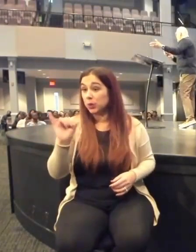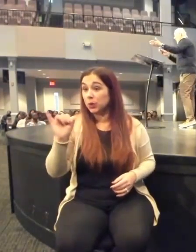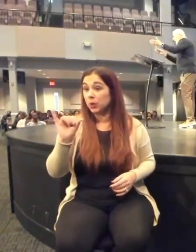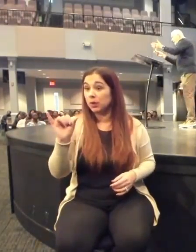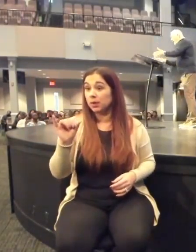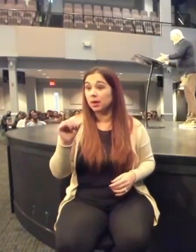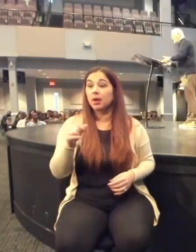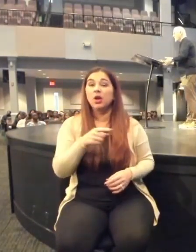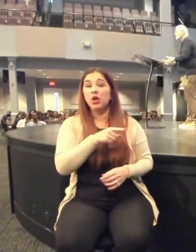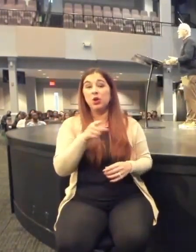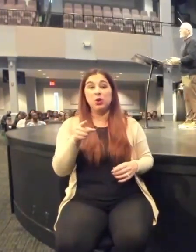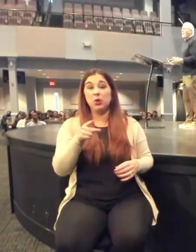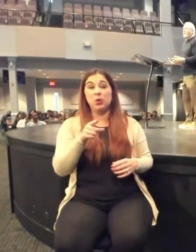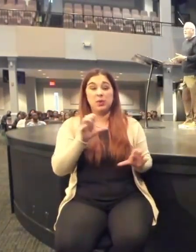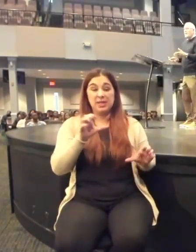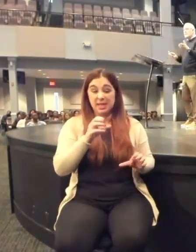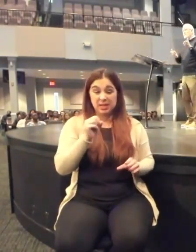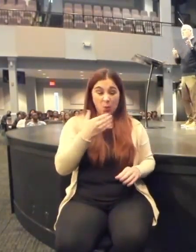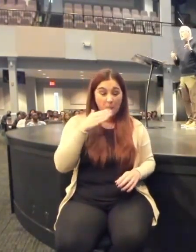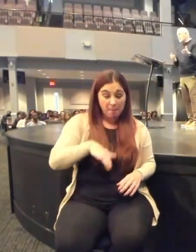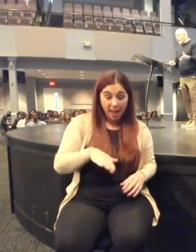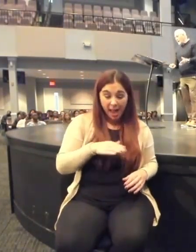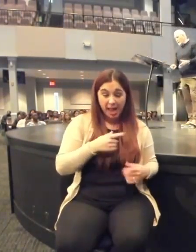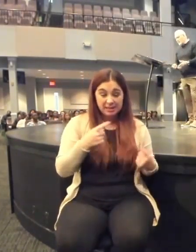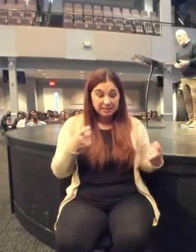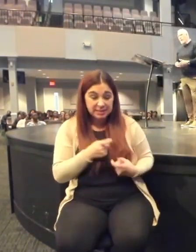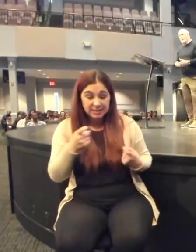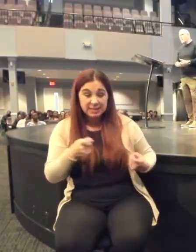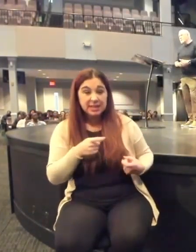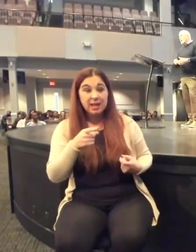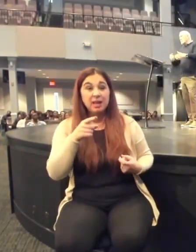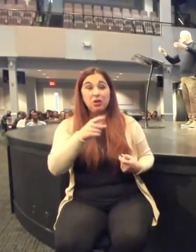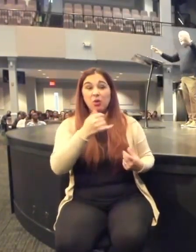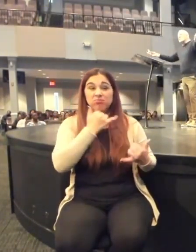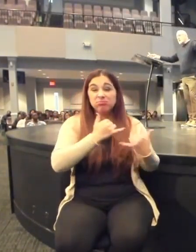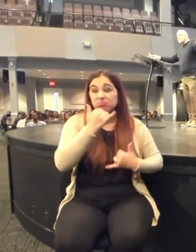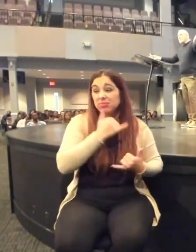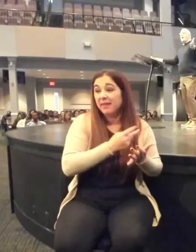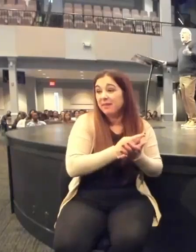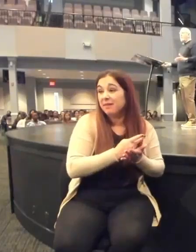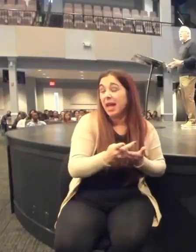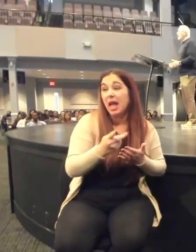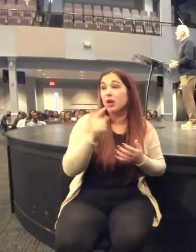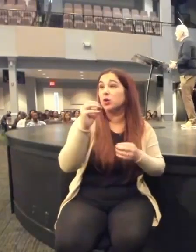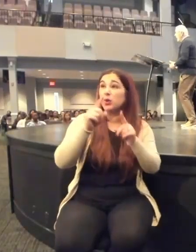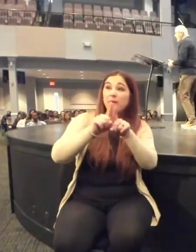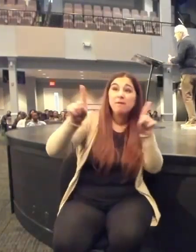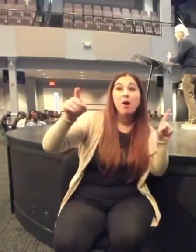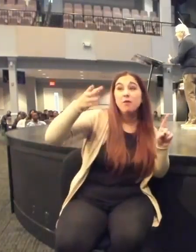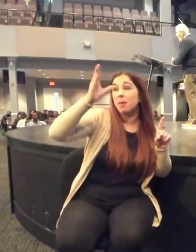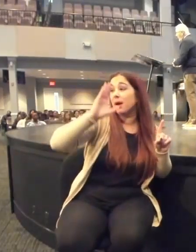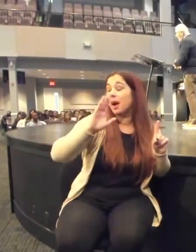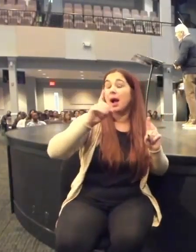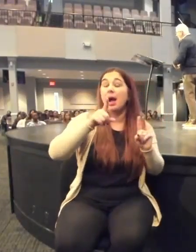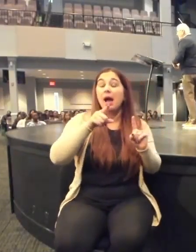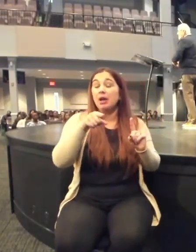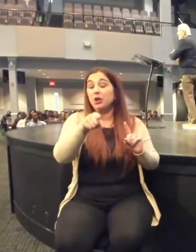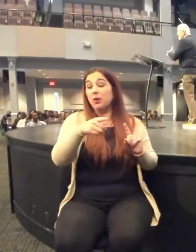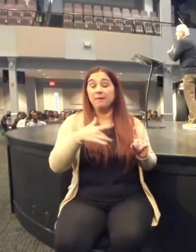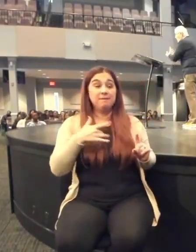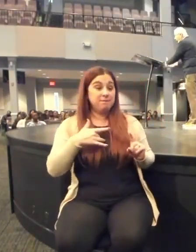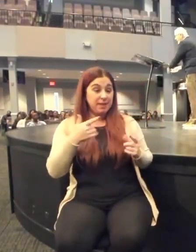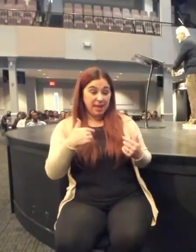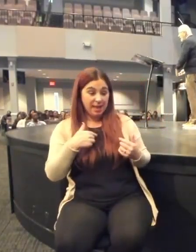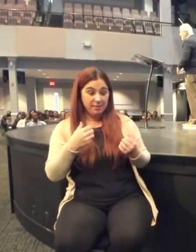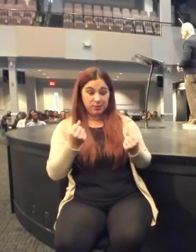is too far gone. There's no one who is too messed up. There's no one who is too distant from God right now. There's no one who has too